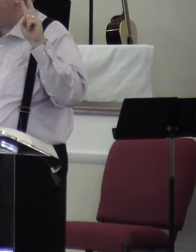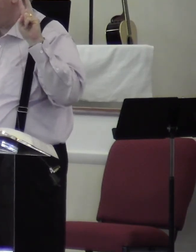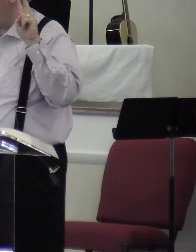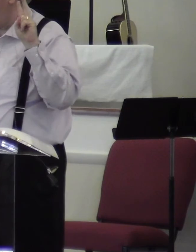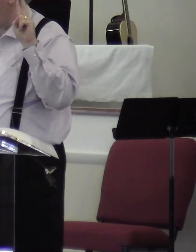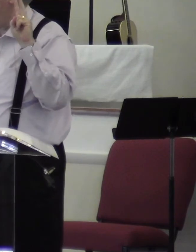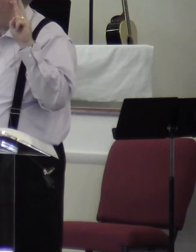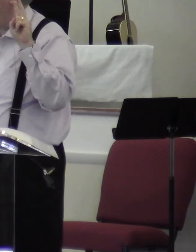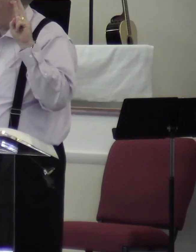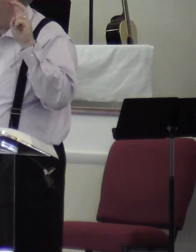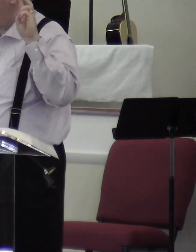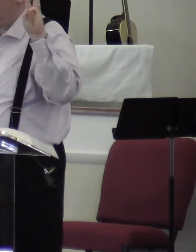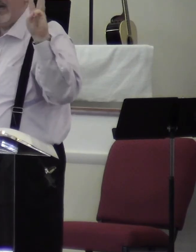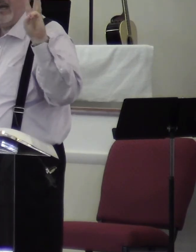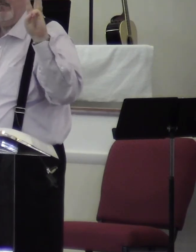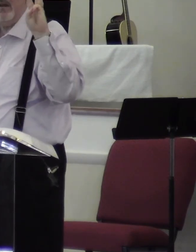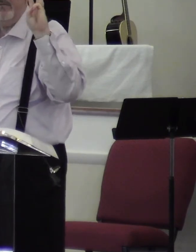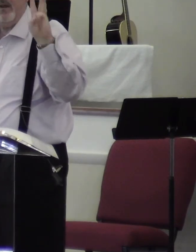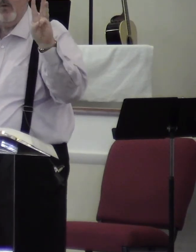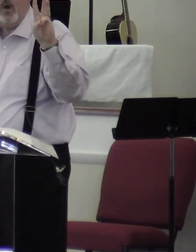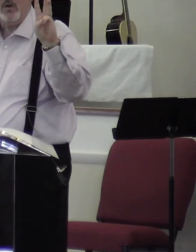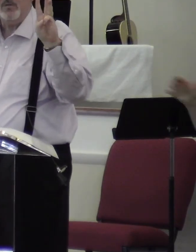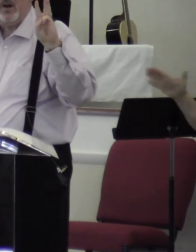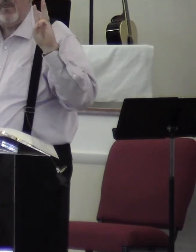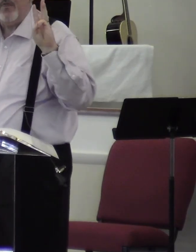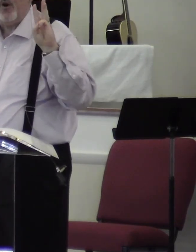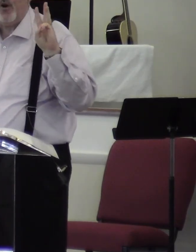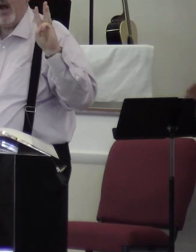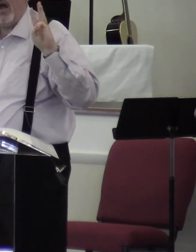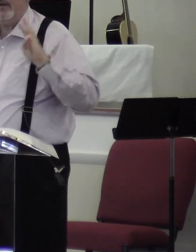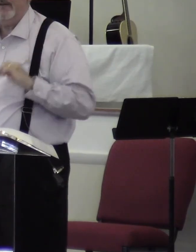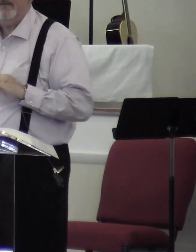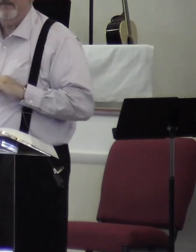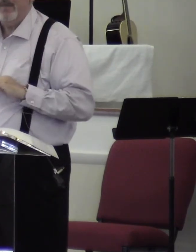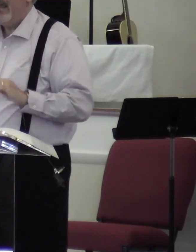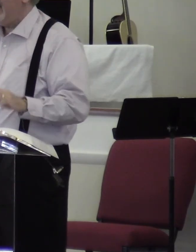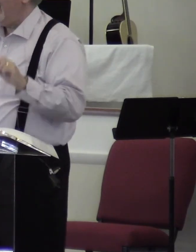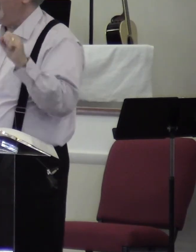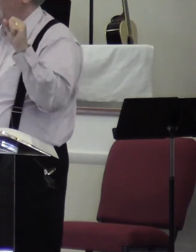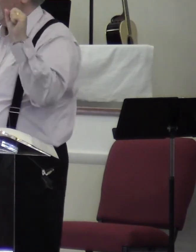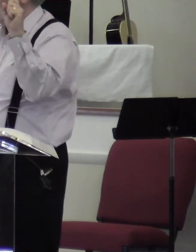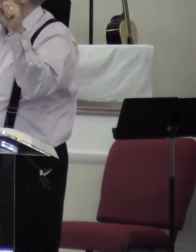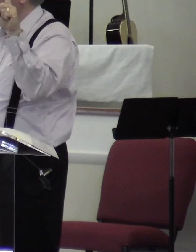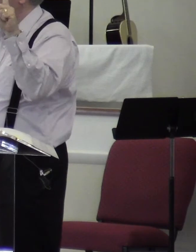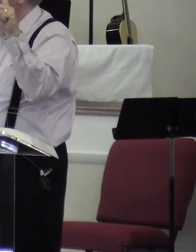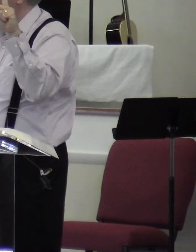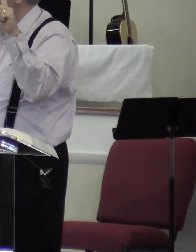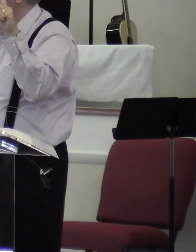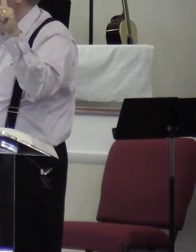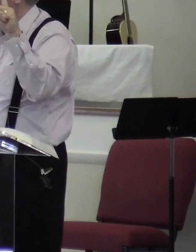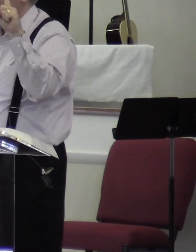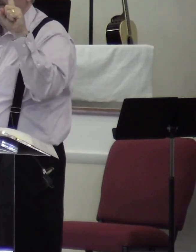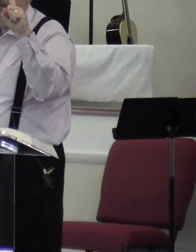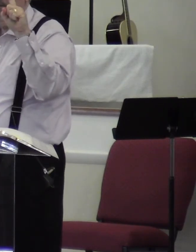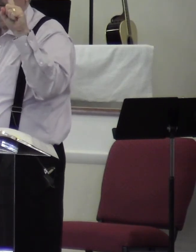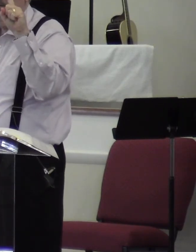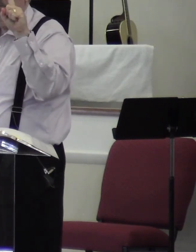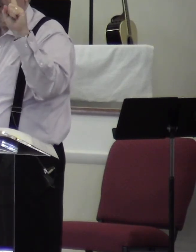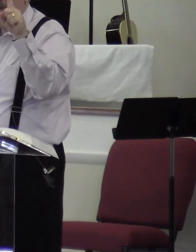baptized. Second lock. Three, be filled with the Holy Spirit. Third lock. Now, if you unlock one